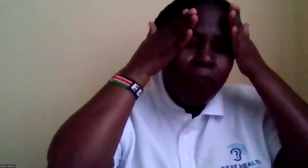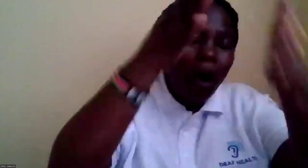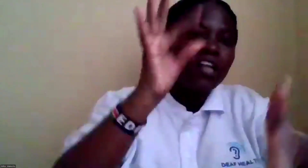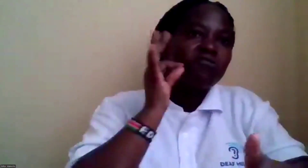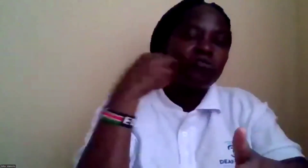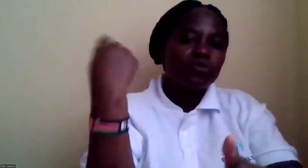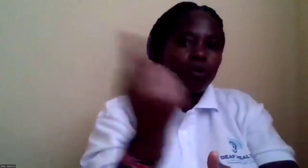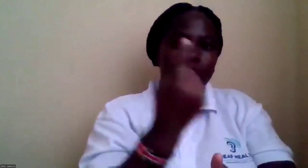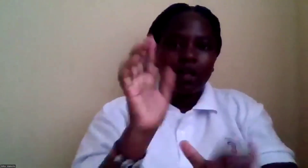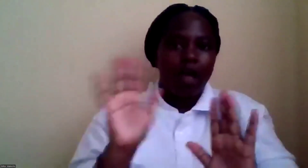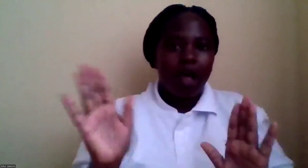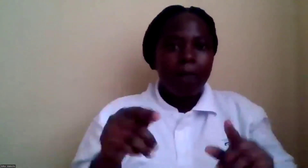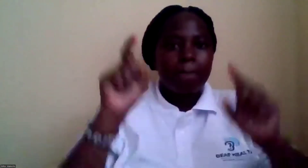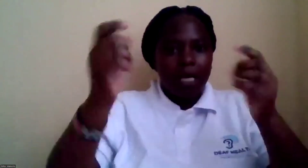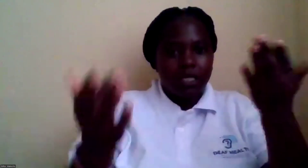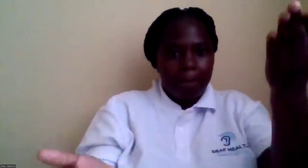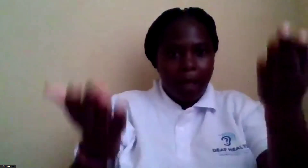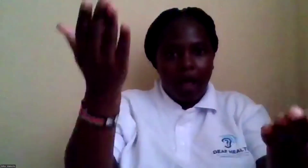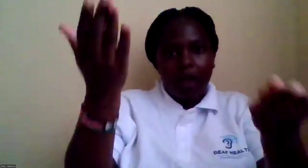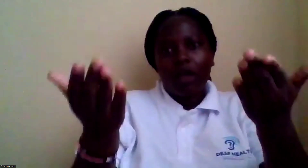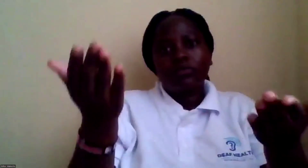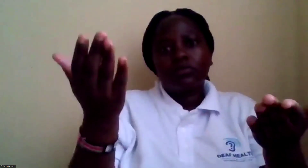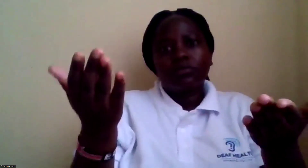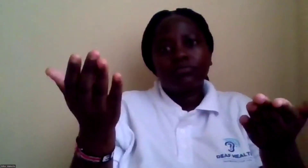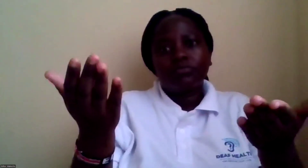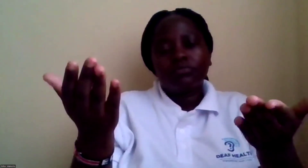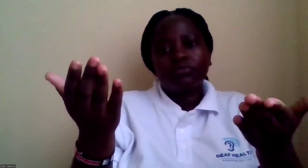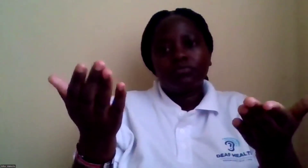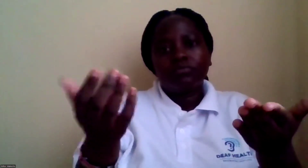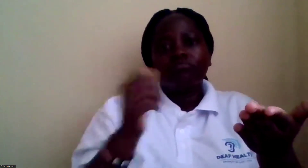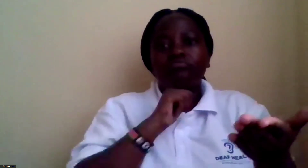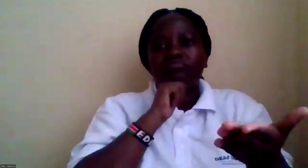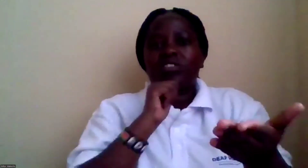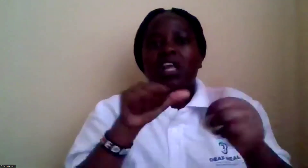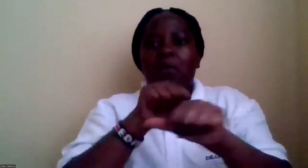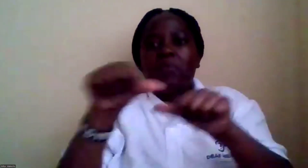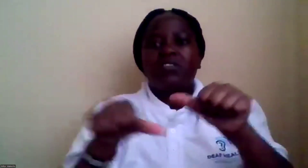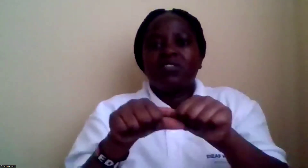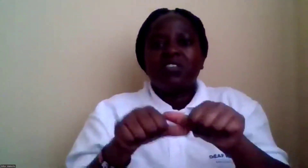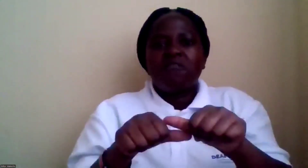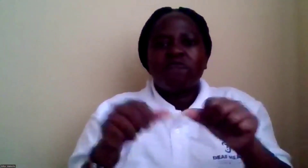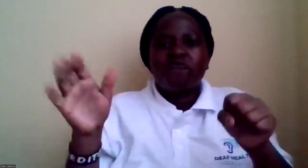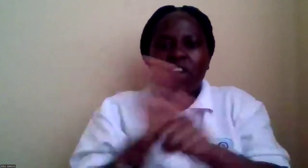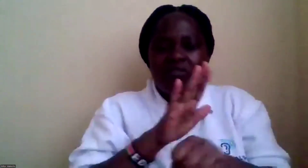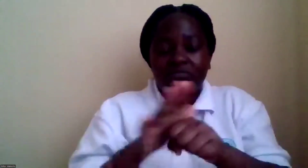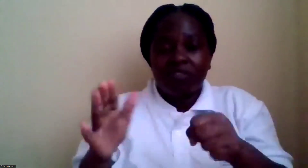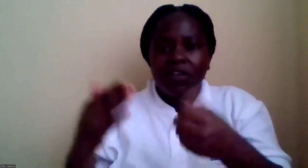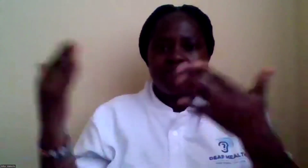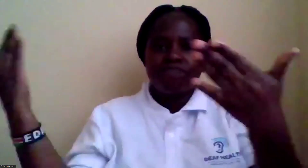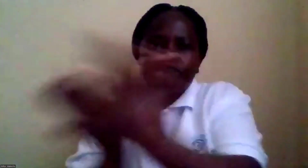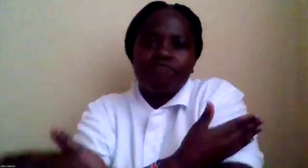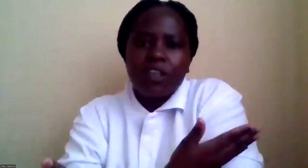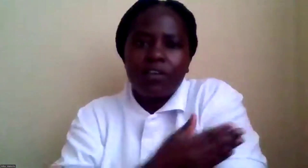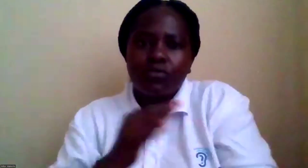out, right? It's not a matter of like completely eliminating it. It's actually